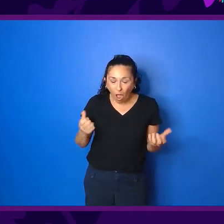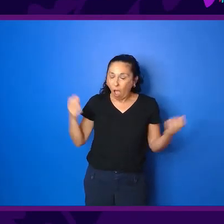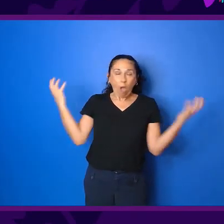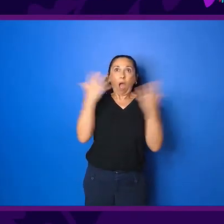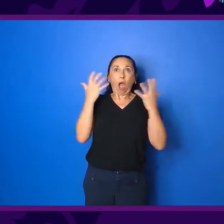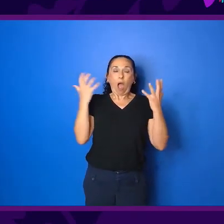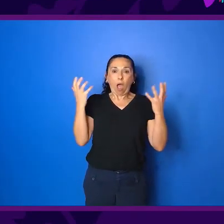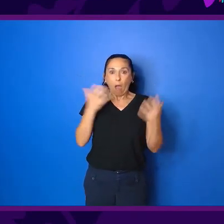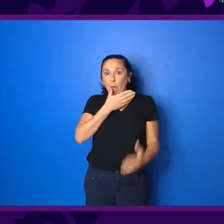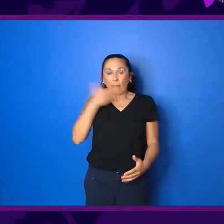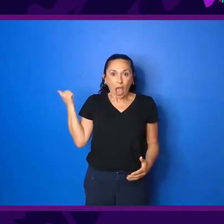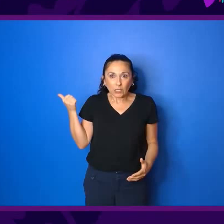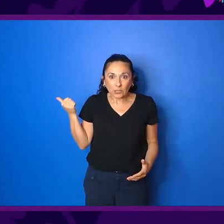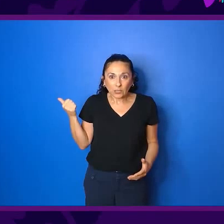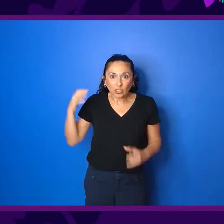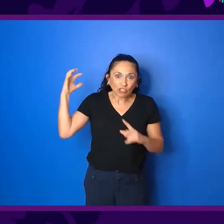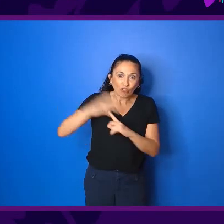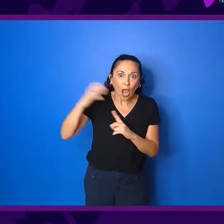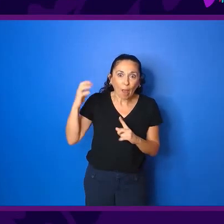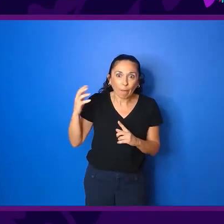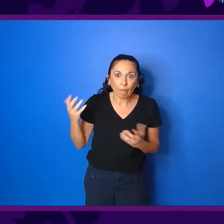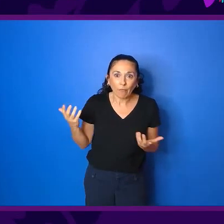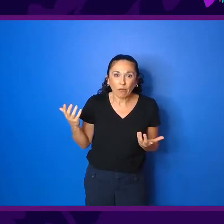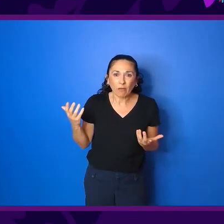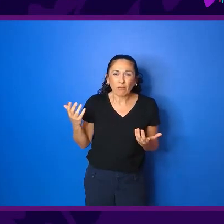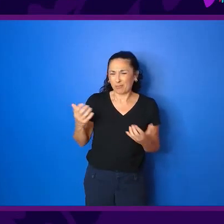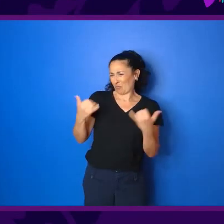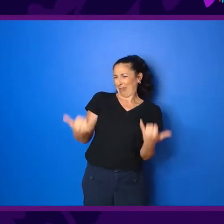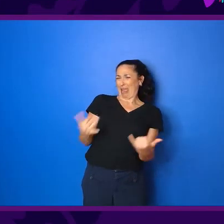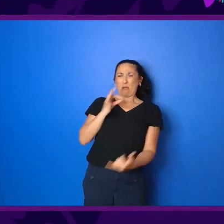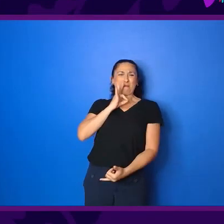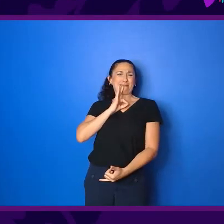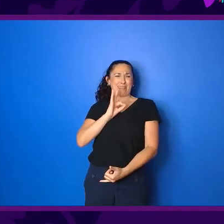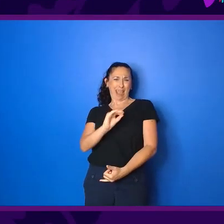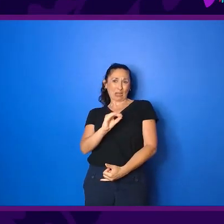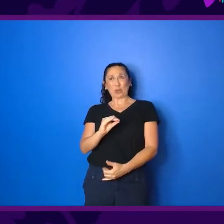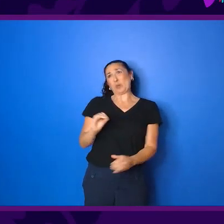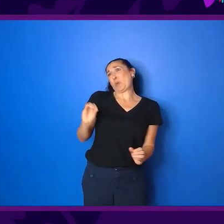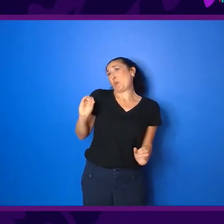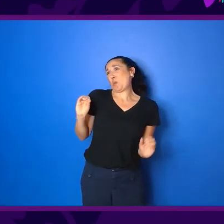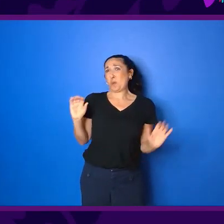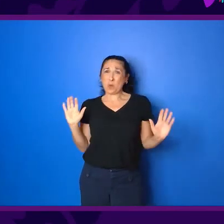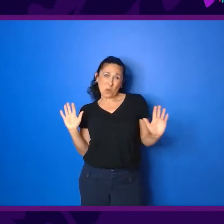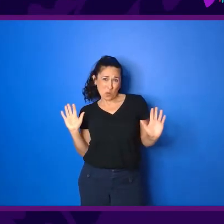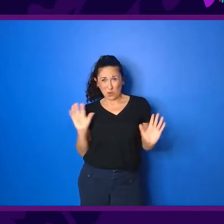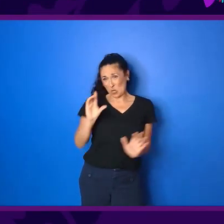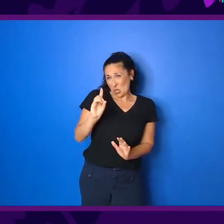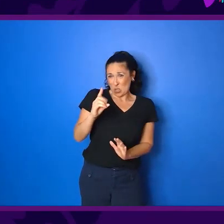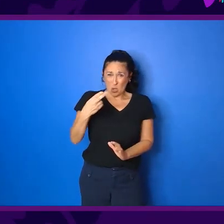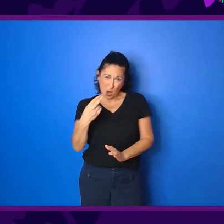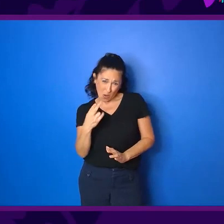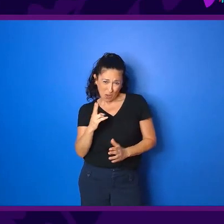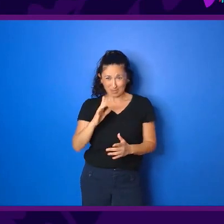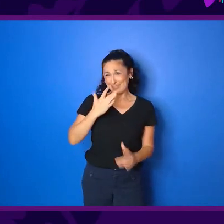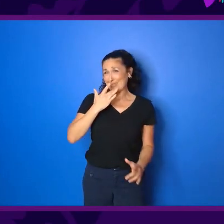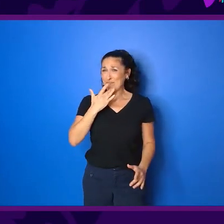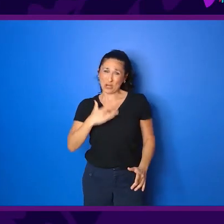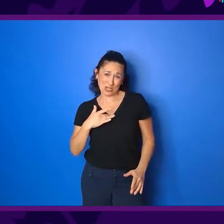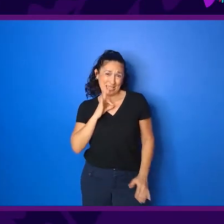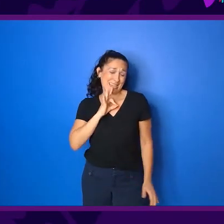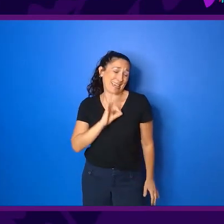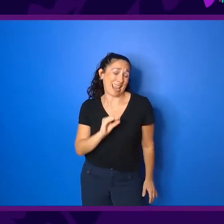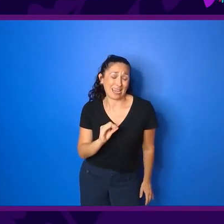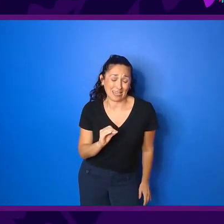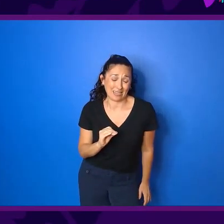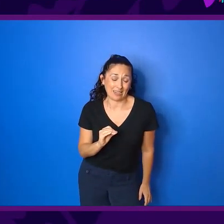now, come on, what's the big deal? So now she's turning 90. Ooh, Dolores is turning 90. Well,